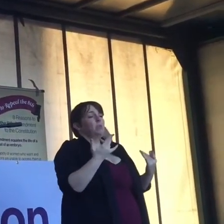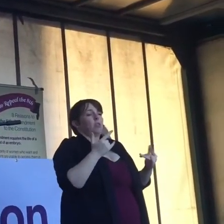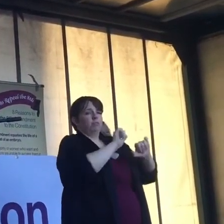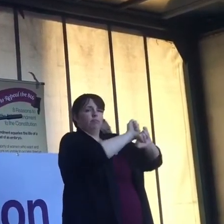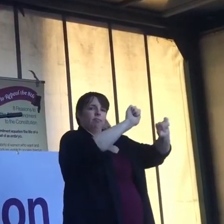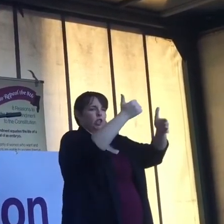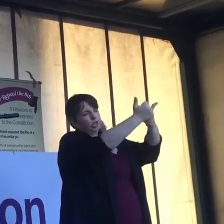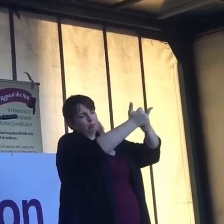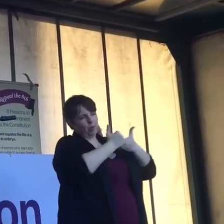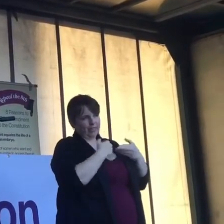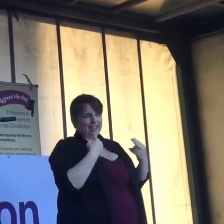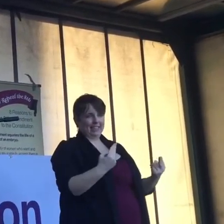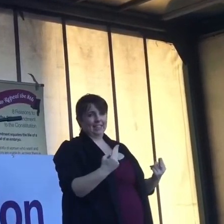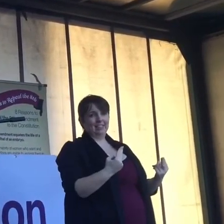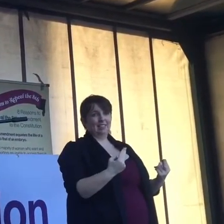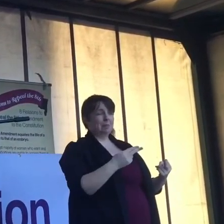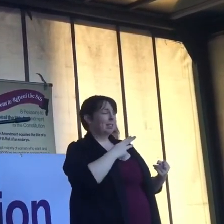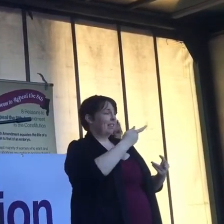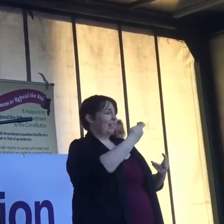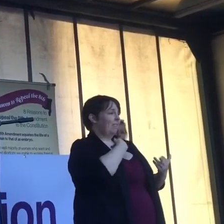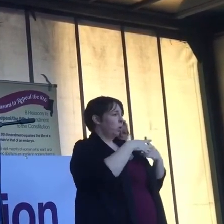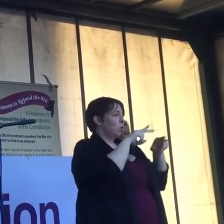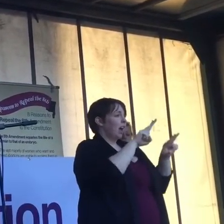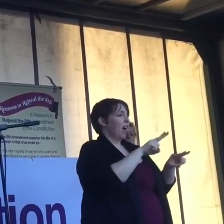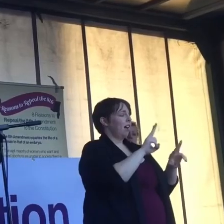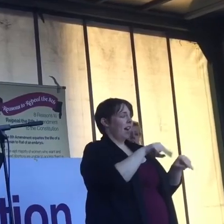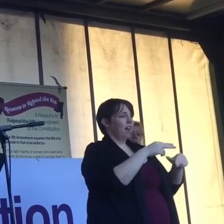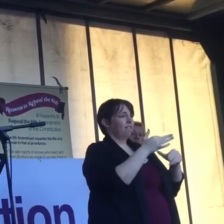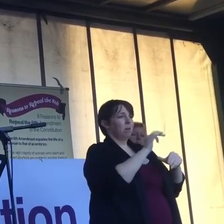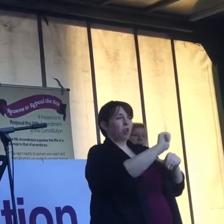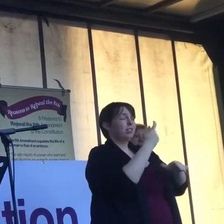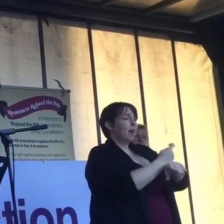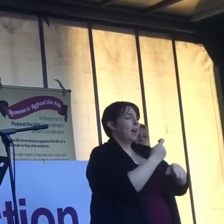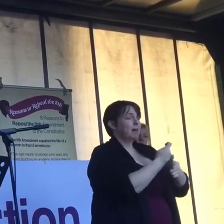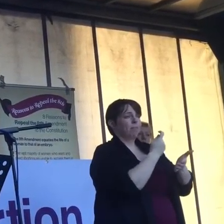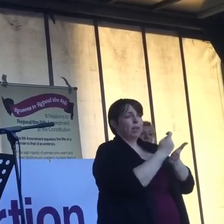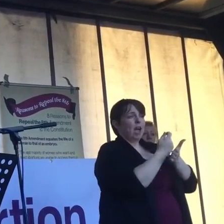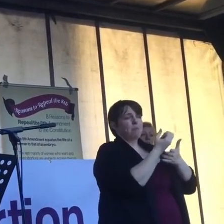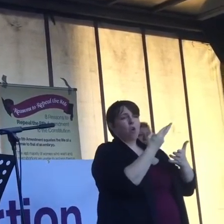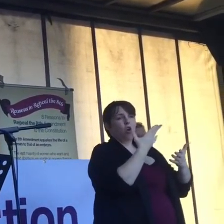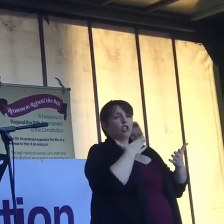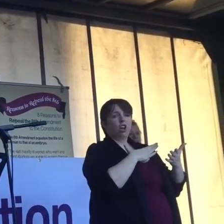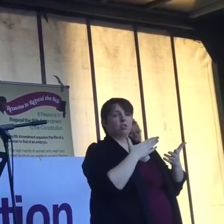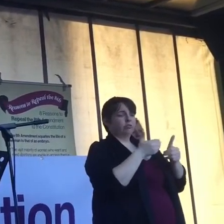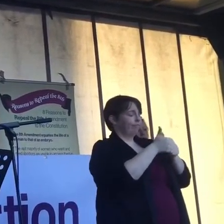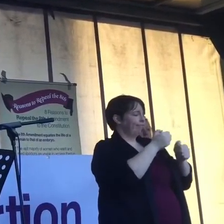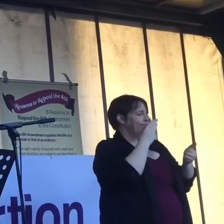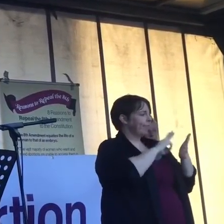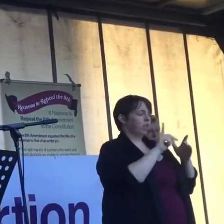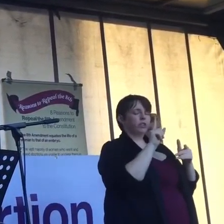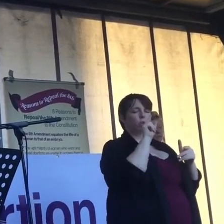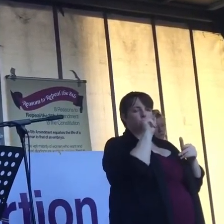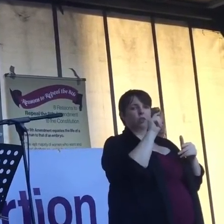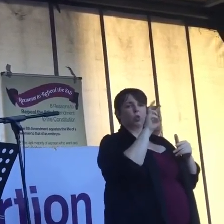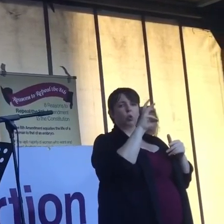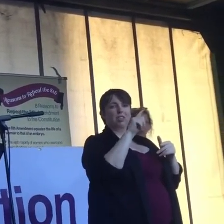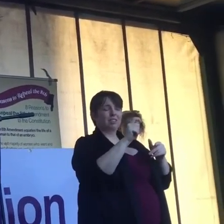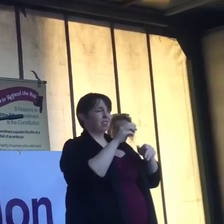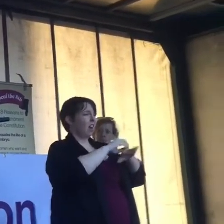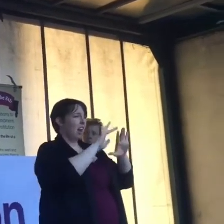that. Give what you can in terms of your hours, give what you can in terms of just tweeting and doing stuff online